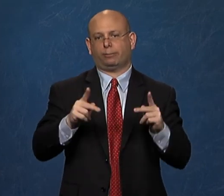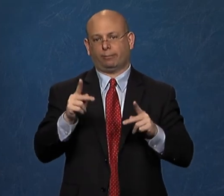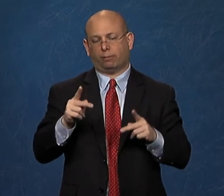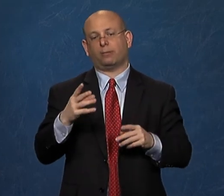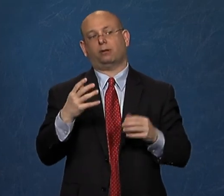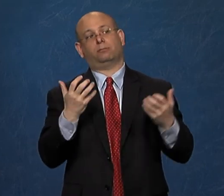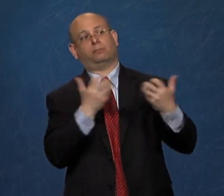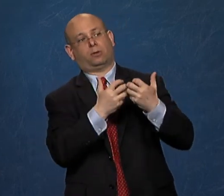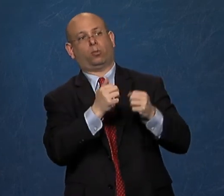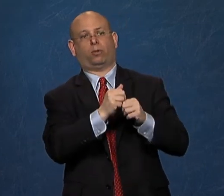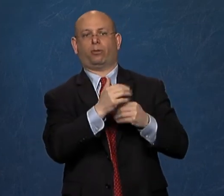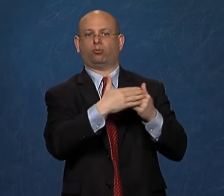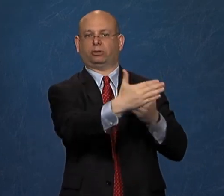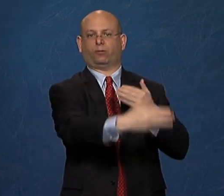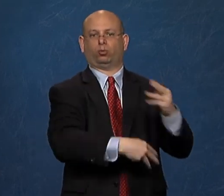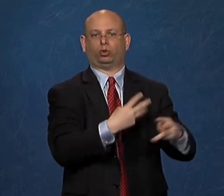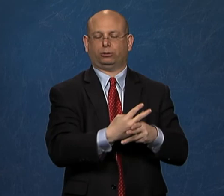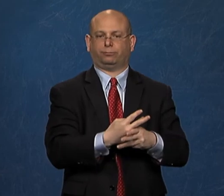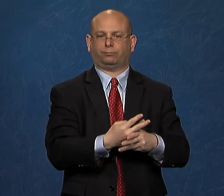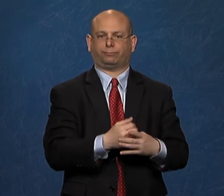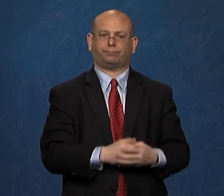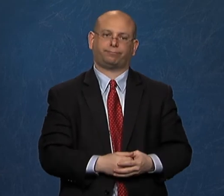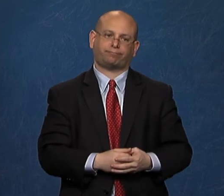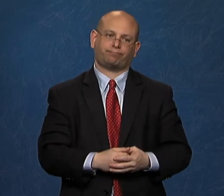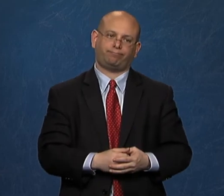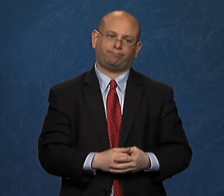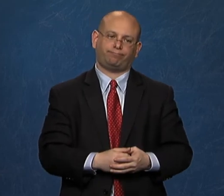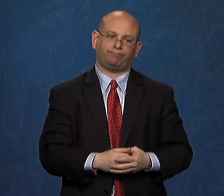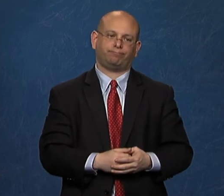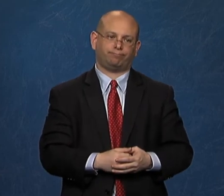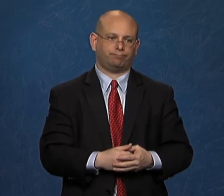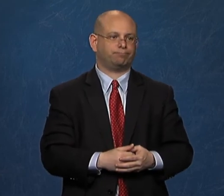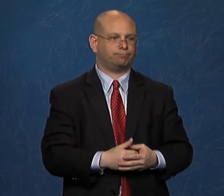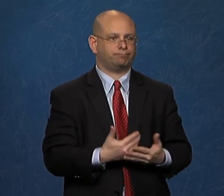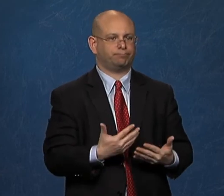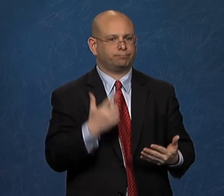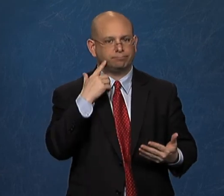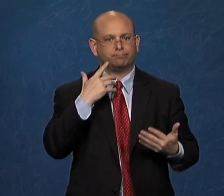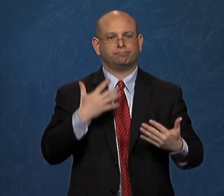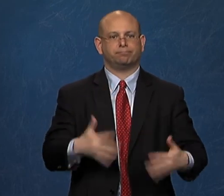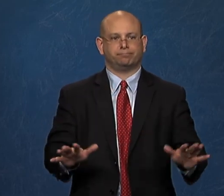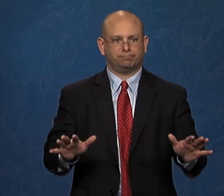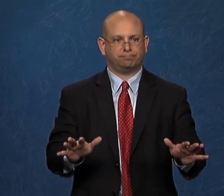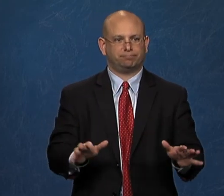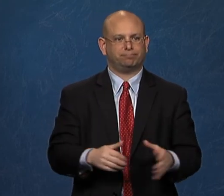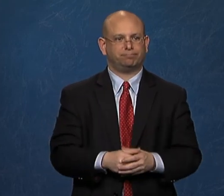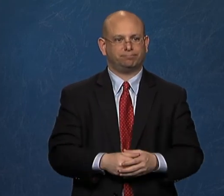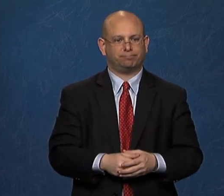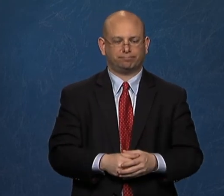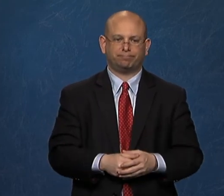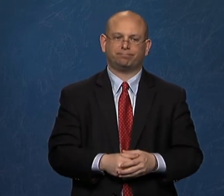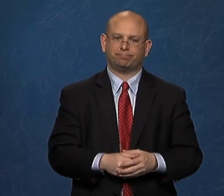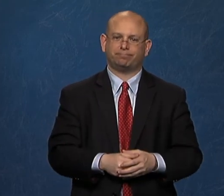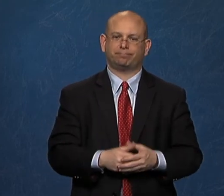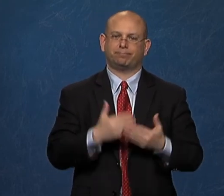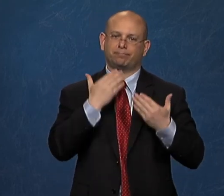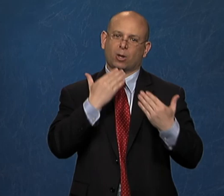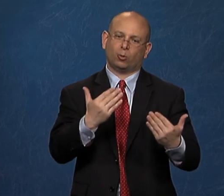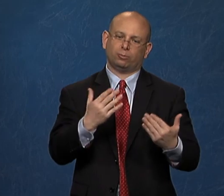hold? Maybe more access for deaf and hard of hearing people here in the United States and throughout the world. And with that, I think that wraps us up for the